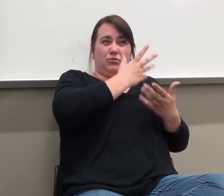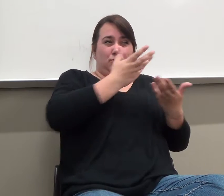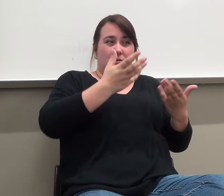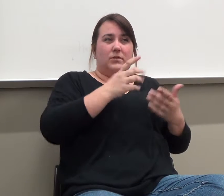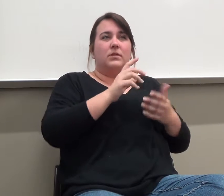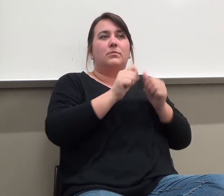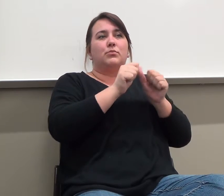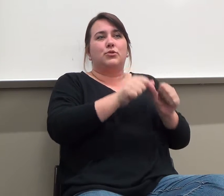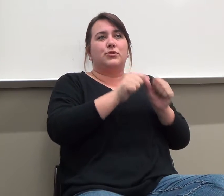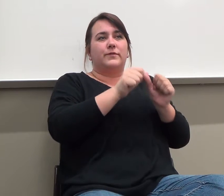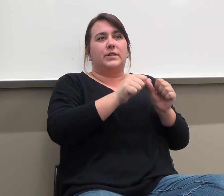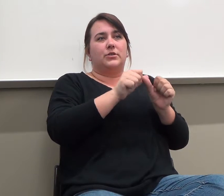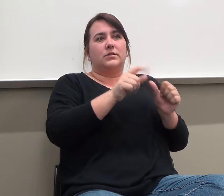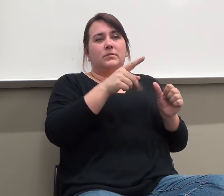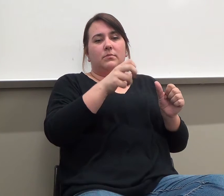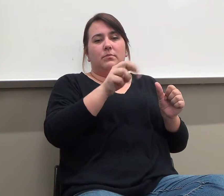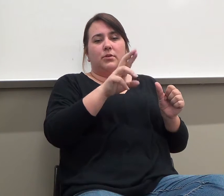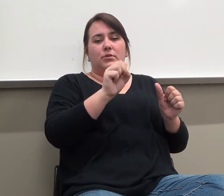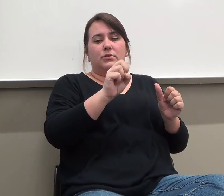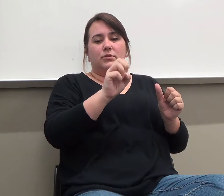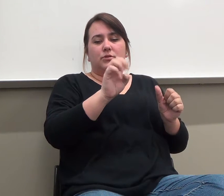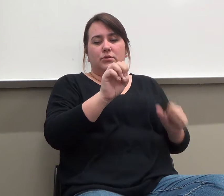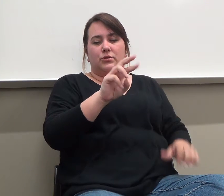perseverance. What does perseverance mean?